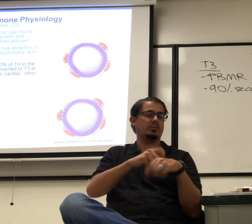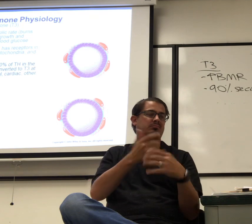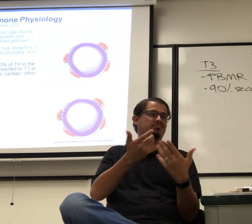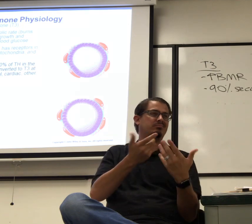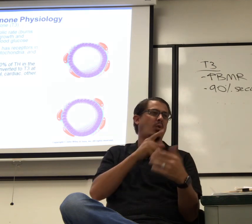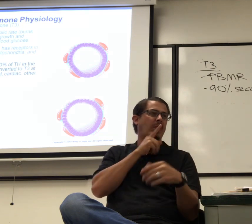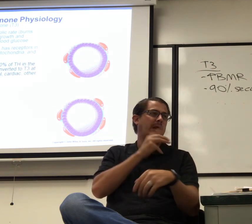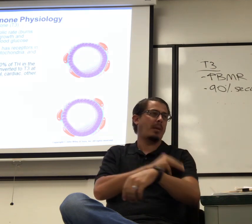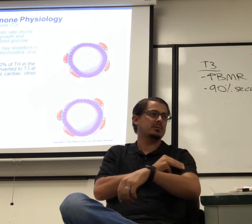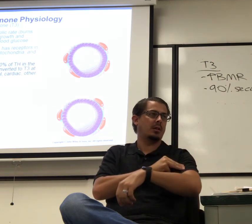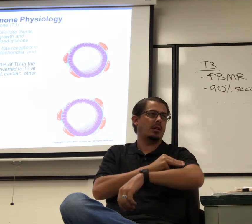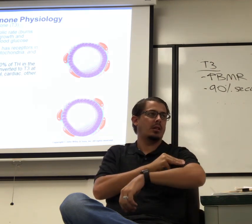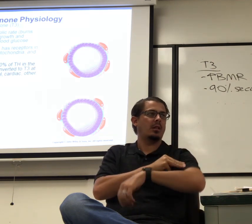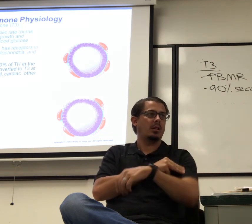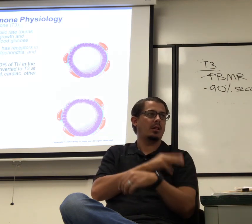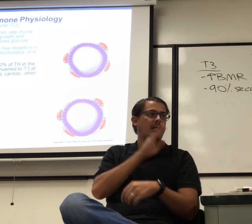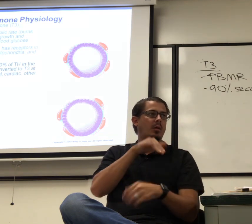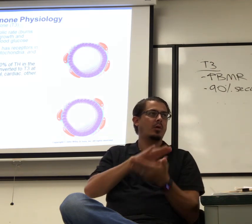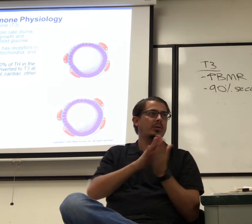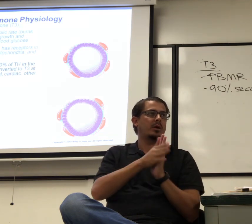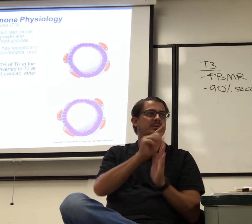You get close to the target tissue,